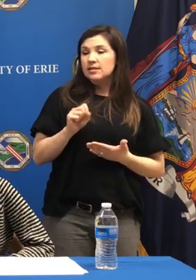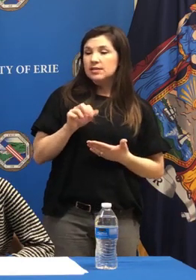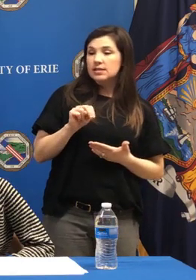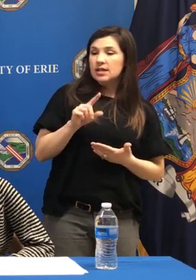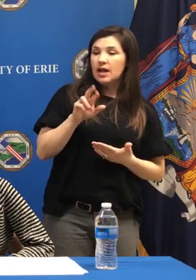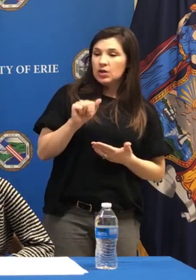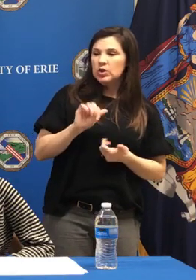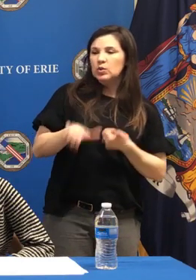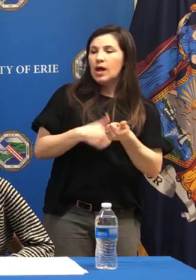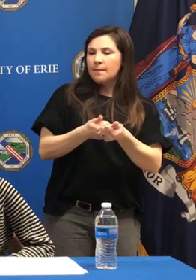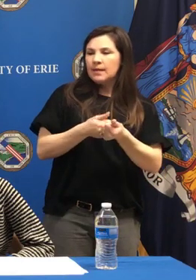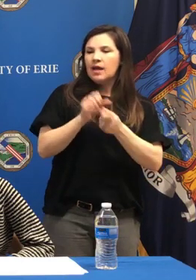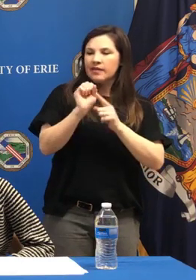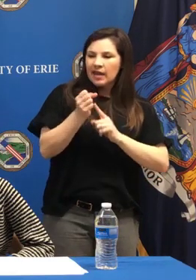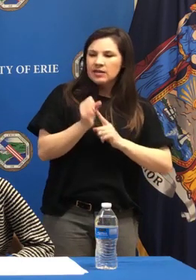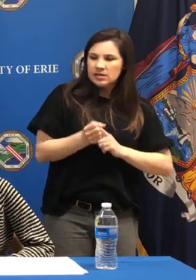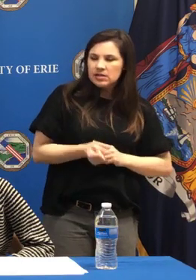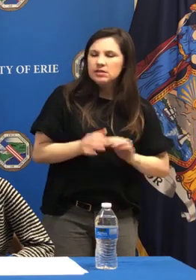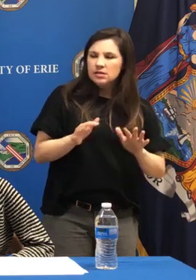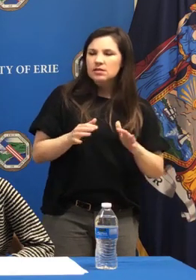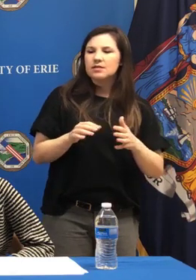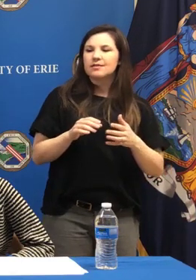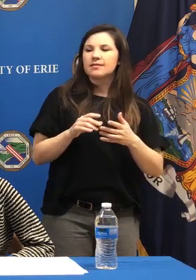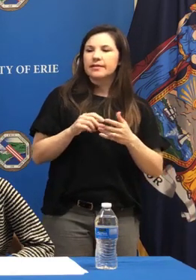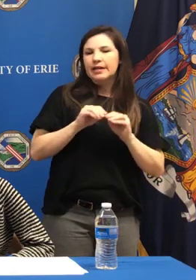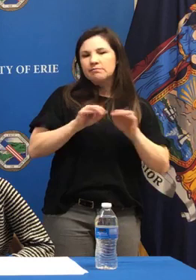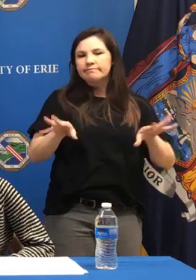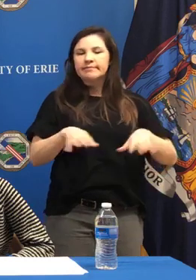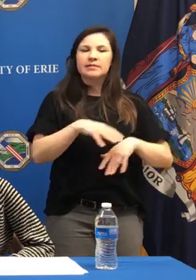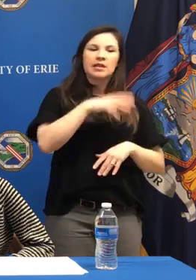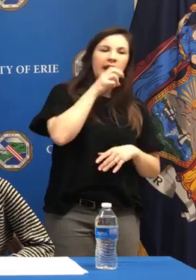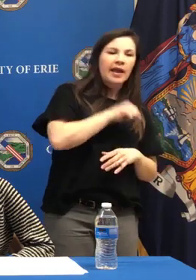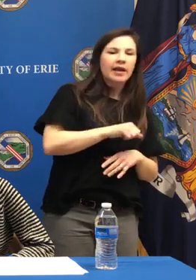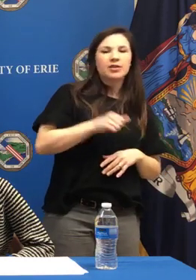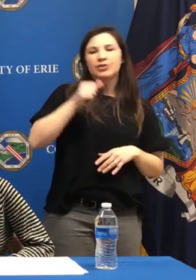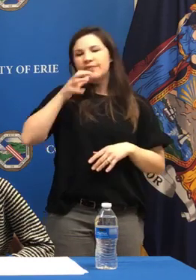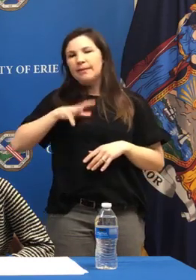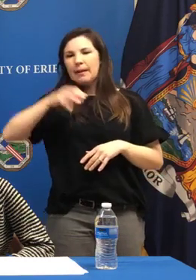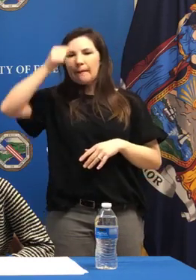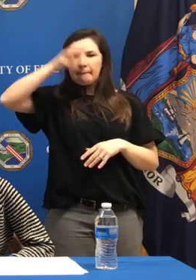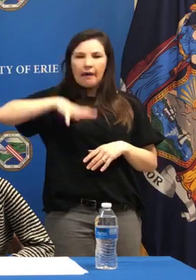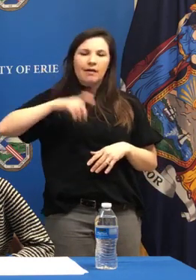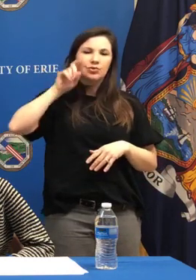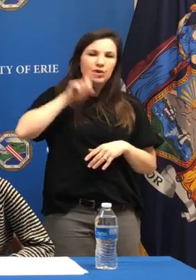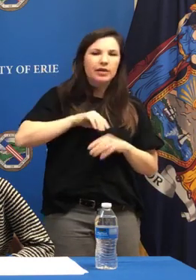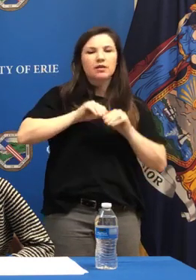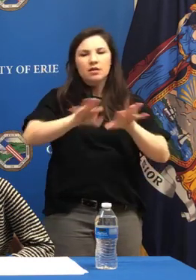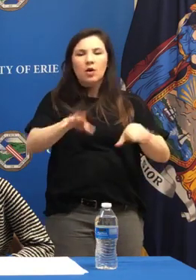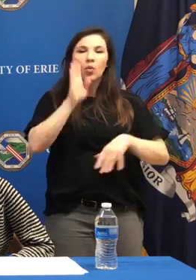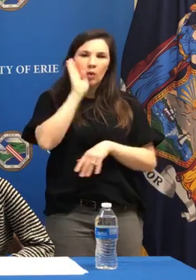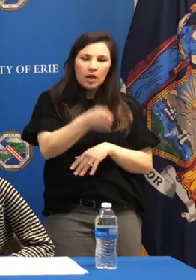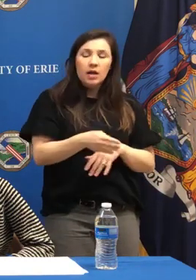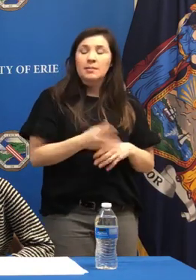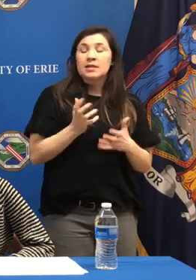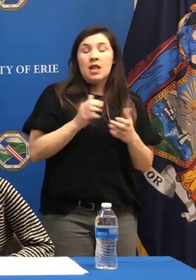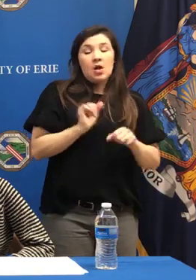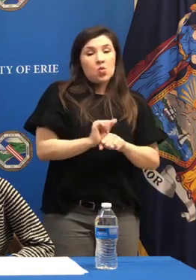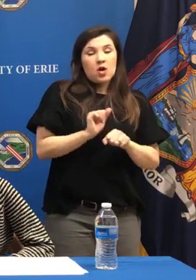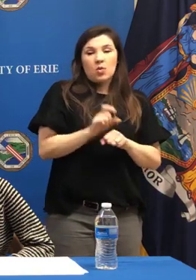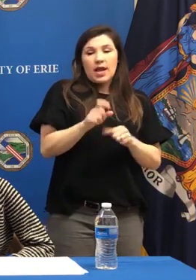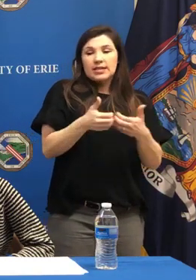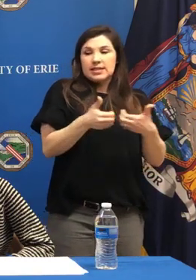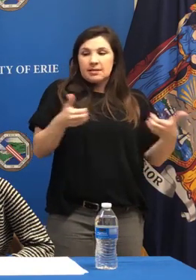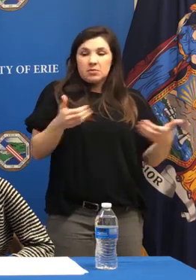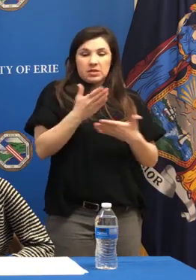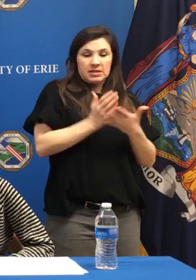we update the cases by the ages and the female-male gender. But there is a lot of work that's going on. We had to separate some of